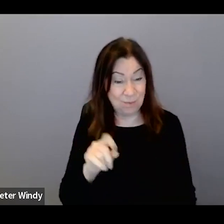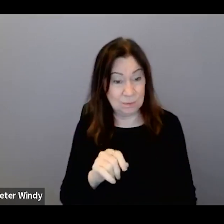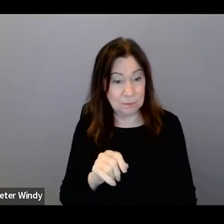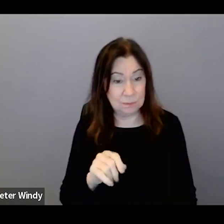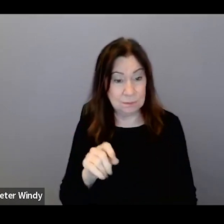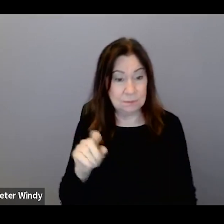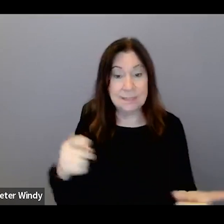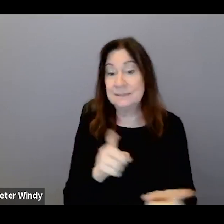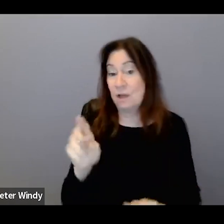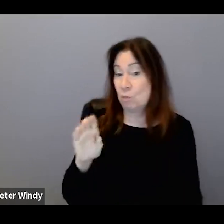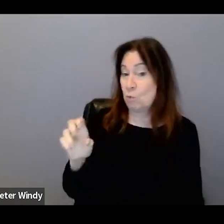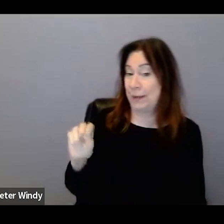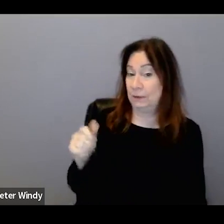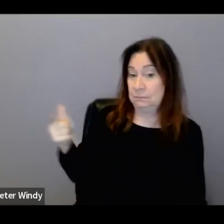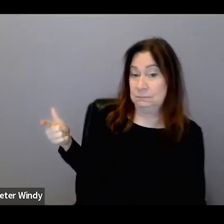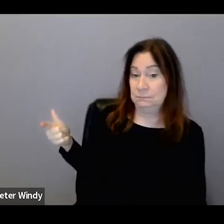Brenna question.